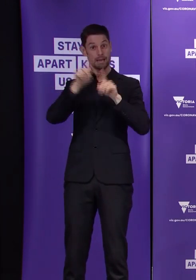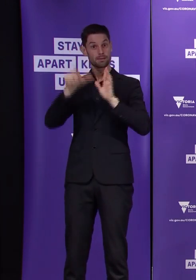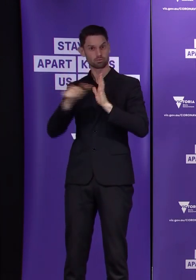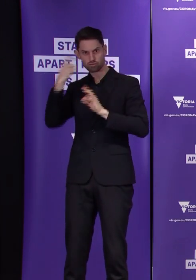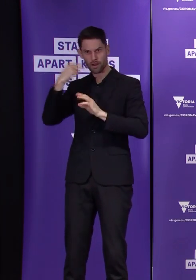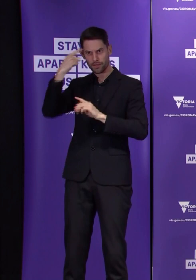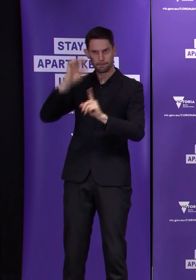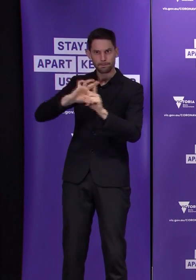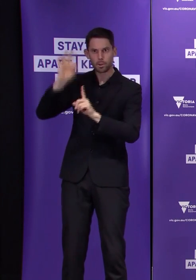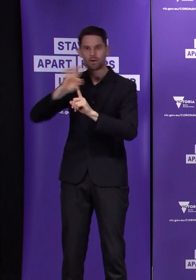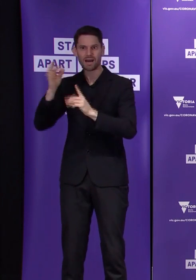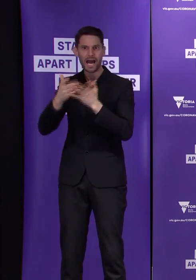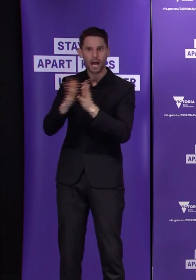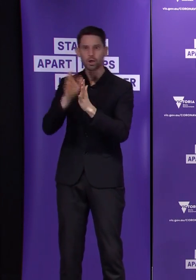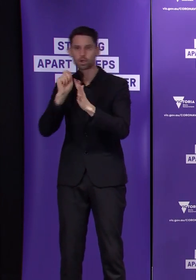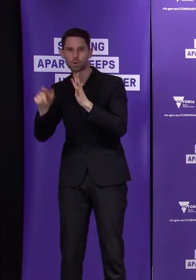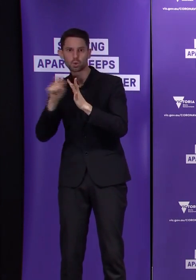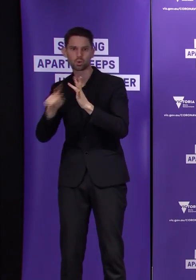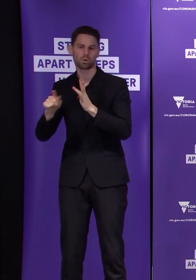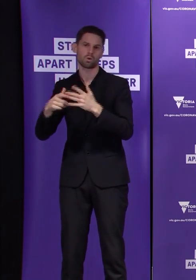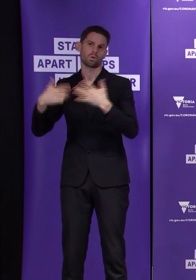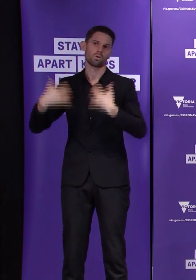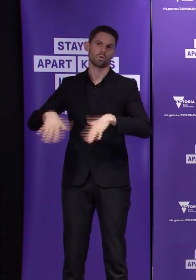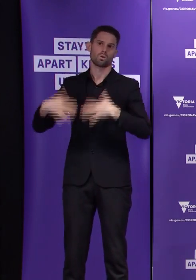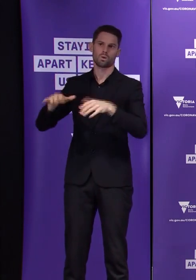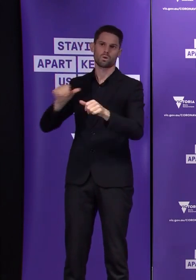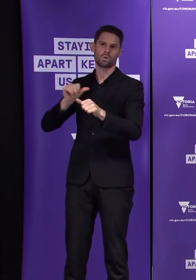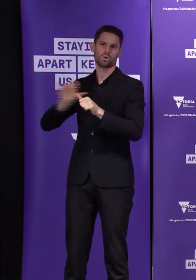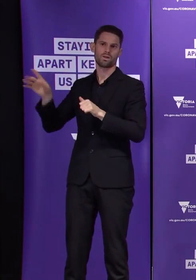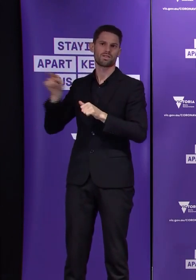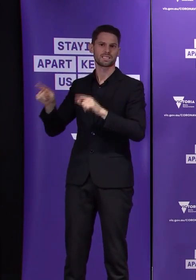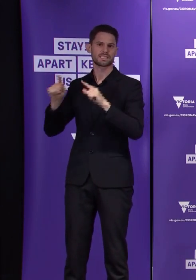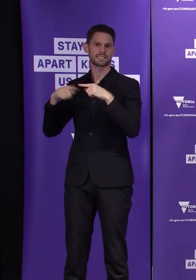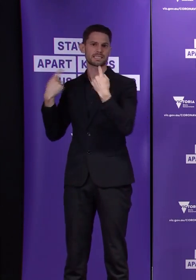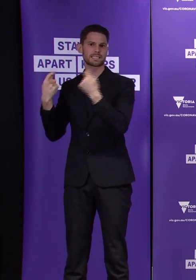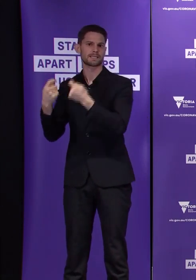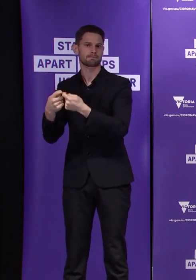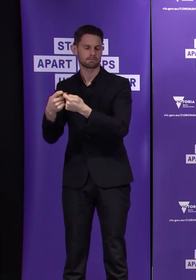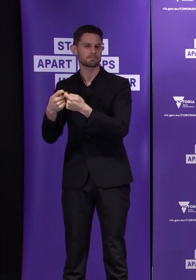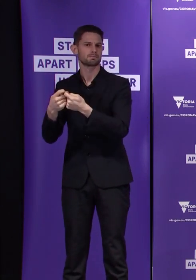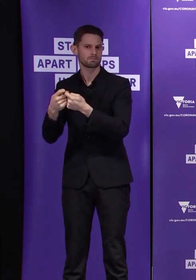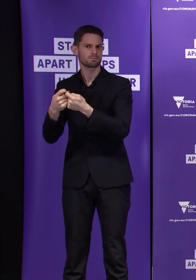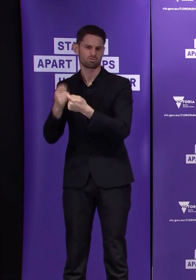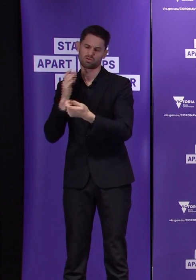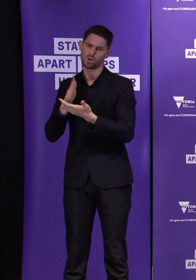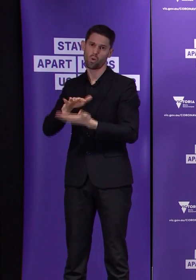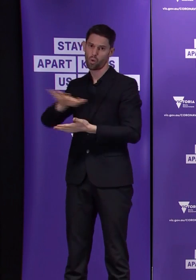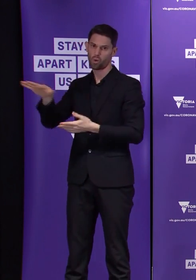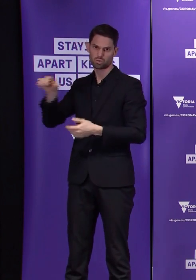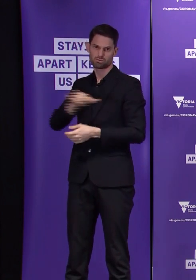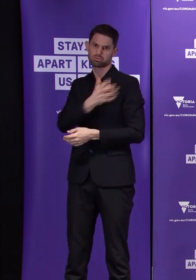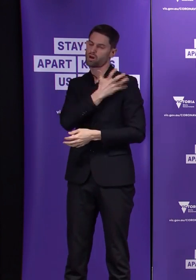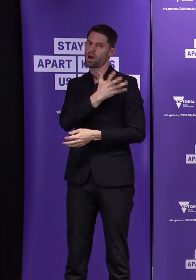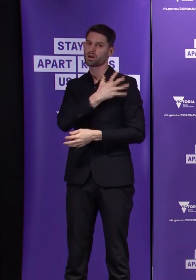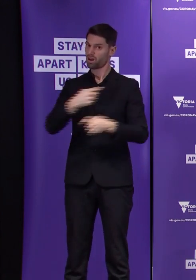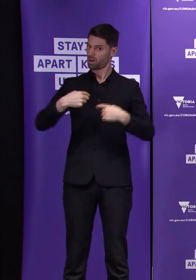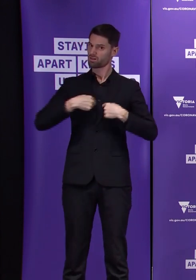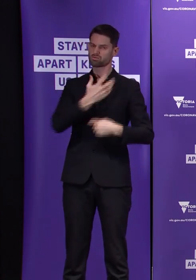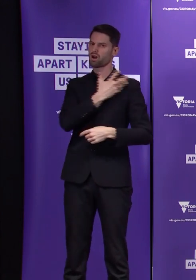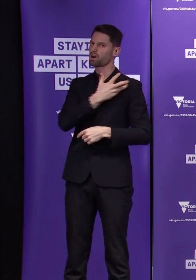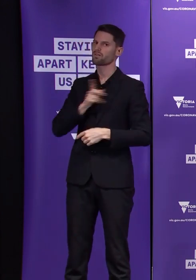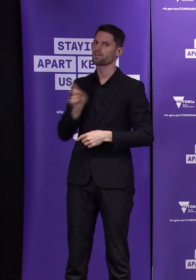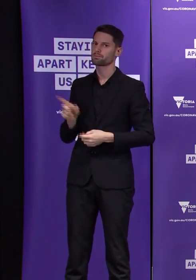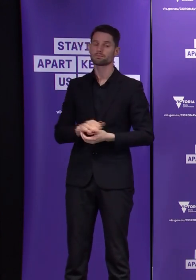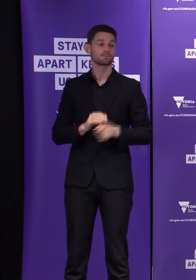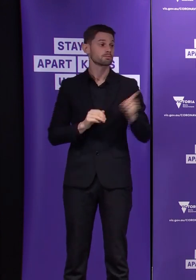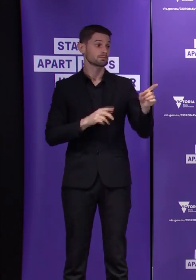getting much bigger every week, every month. That's something that they should be very proud of, and I'm certainly proud of them. Have you